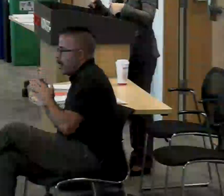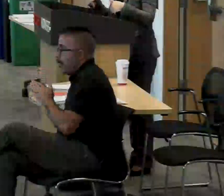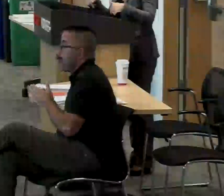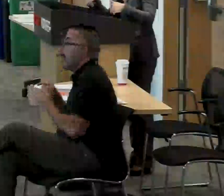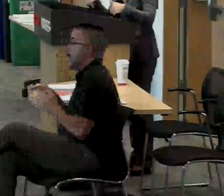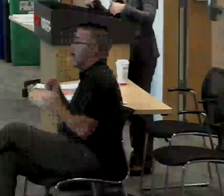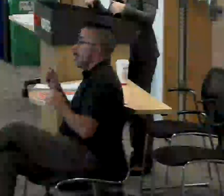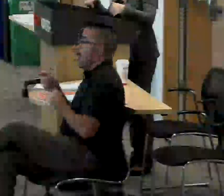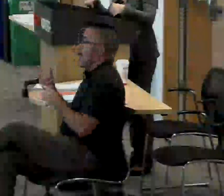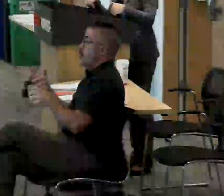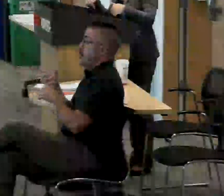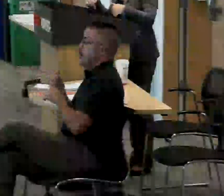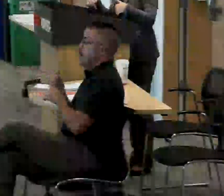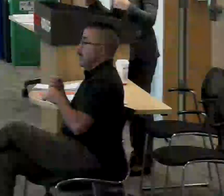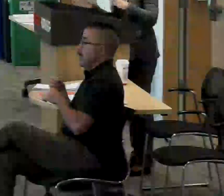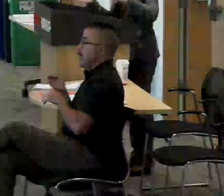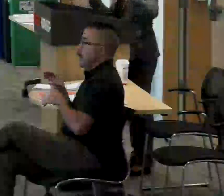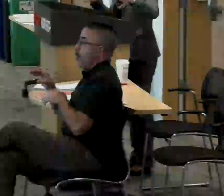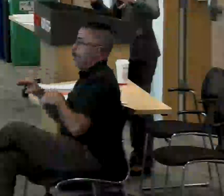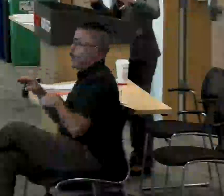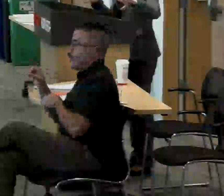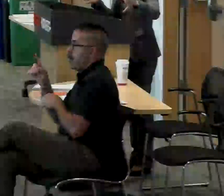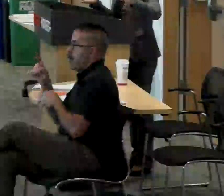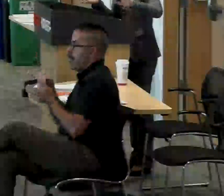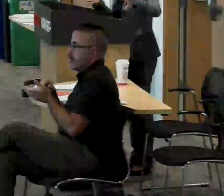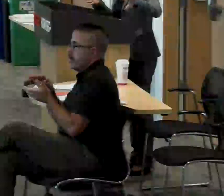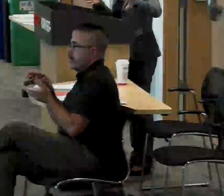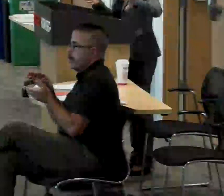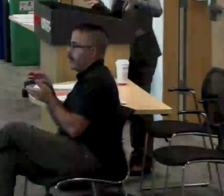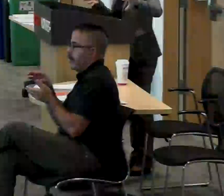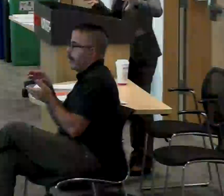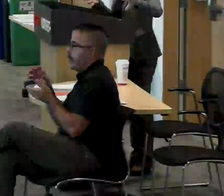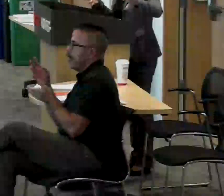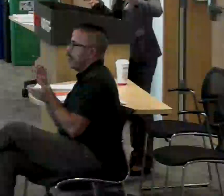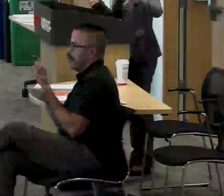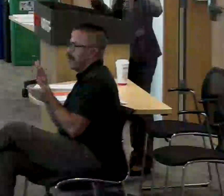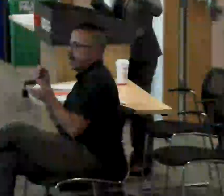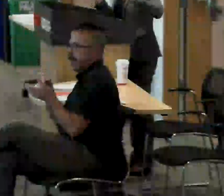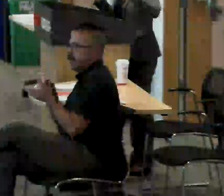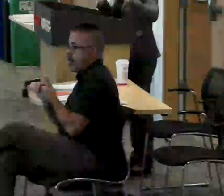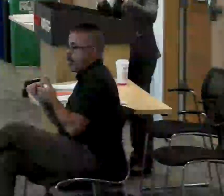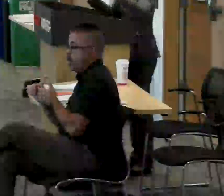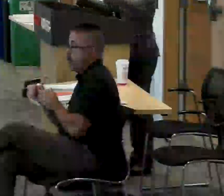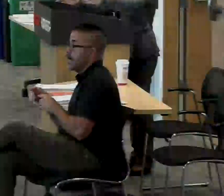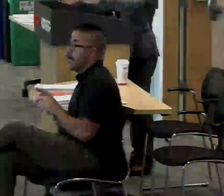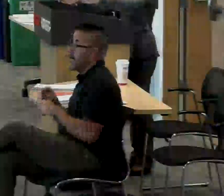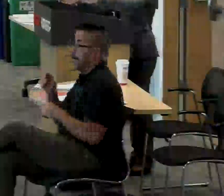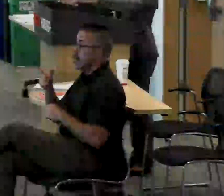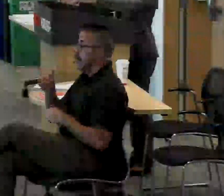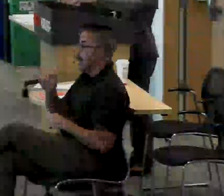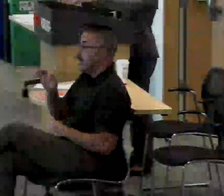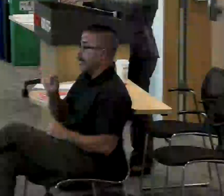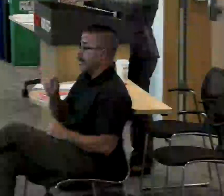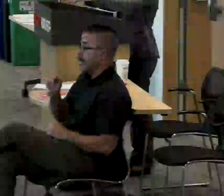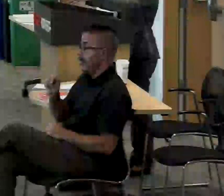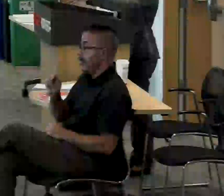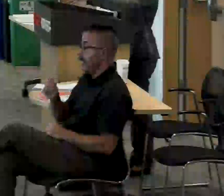ABLE account $14,000. Outside of the gift tax, it works a little bit differently. as a person giving a gift